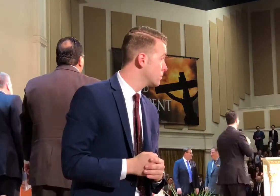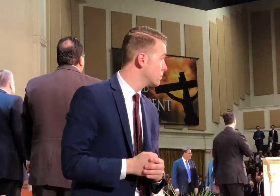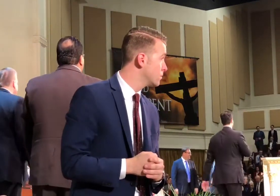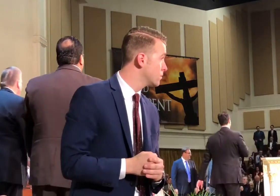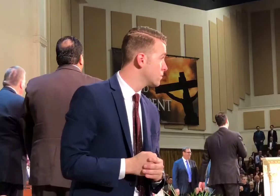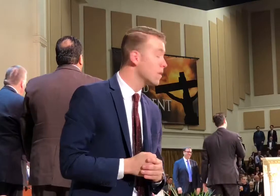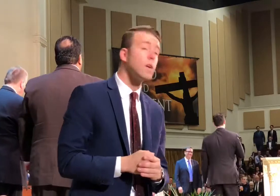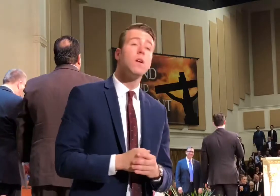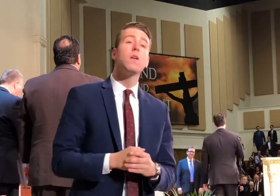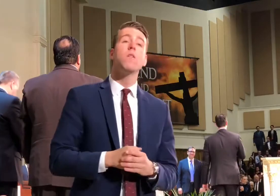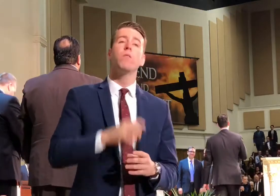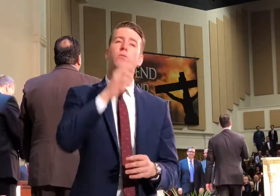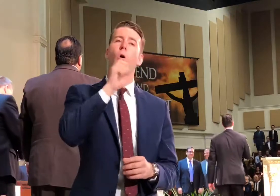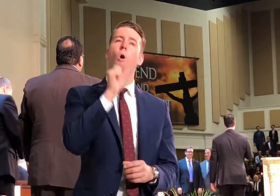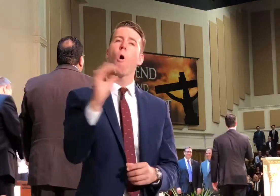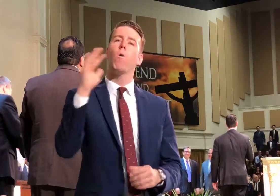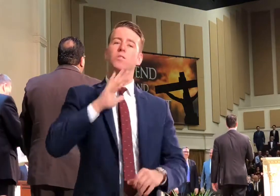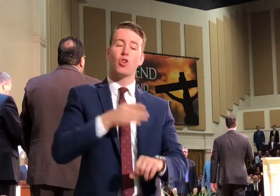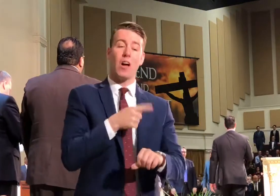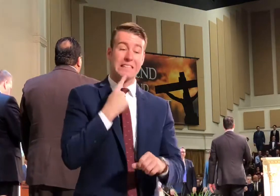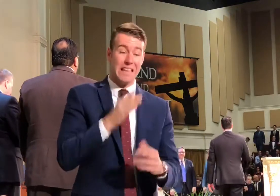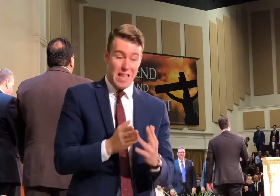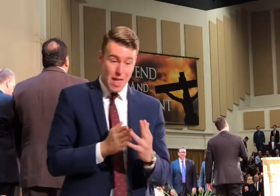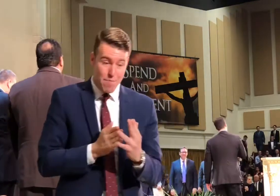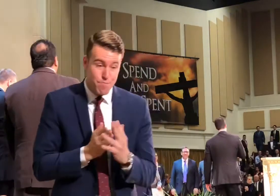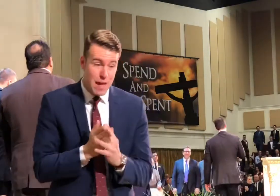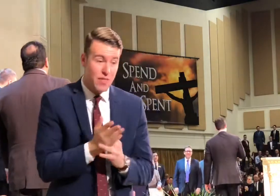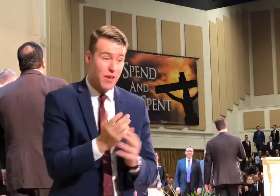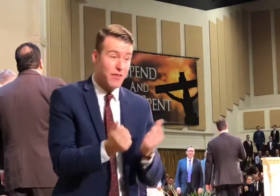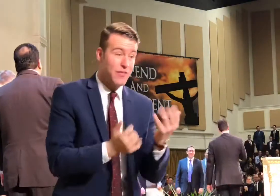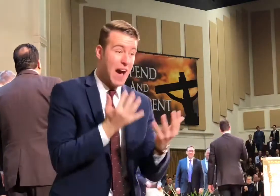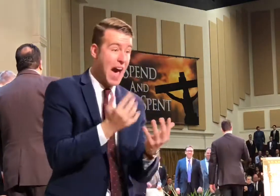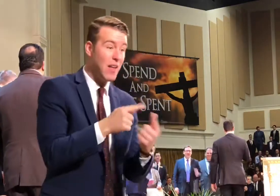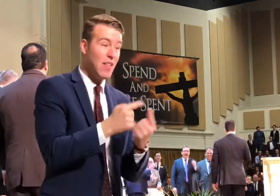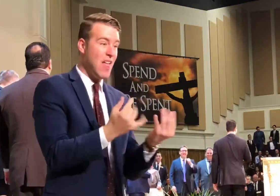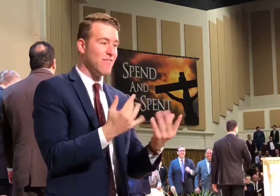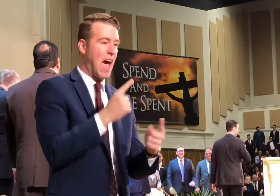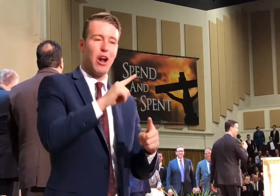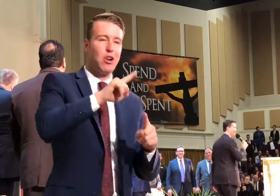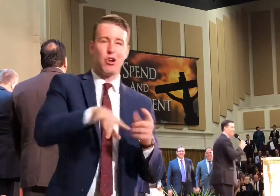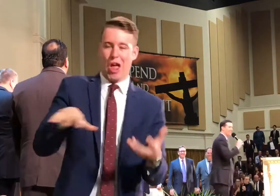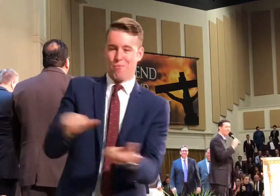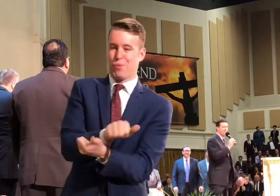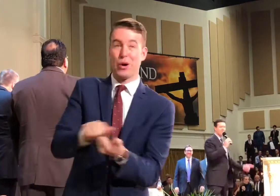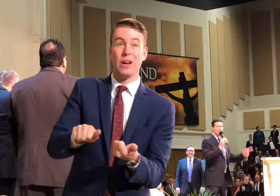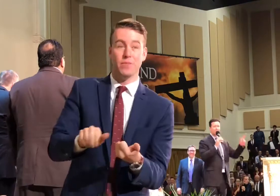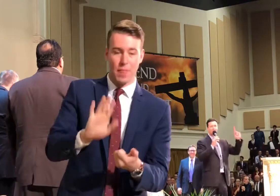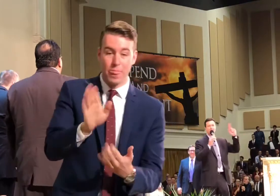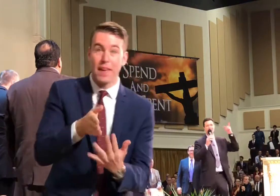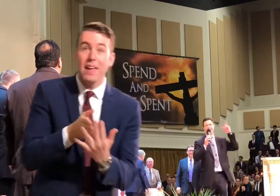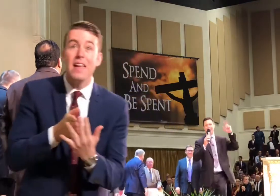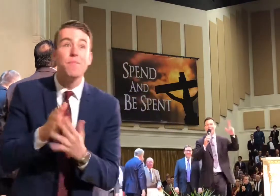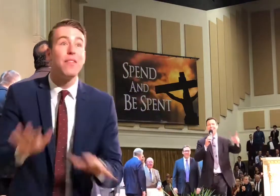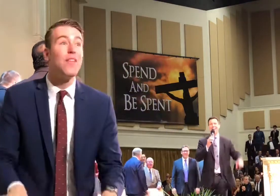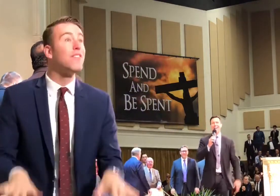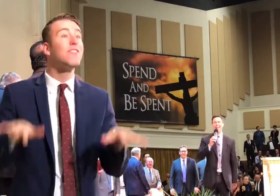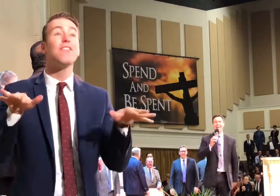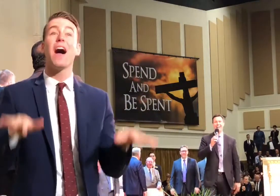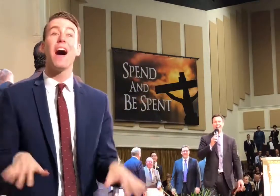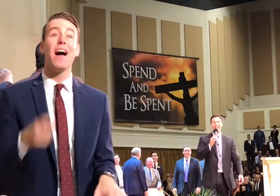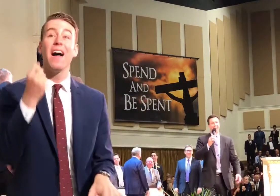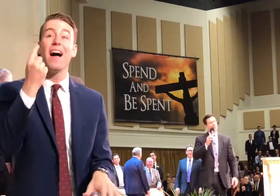Old song says it's been through the fire, and the fire couldn't burn it. It's been through the